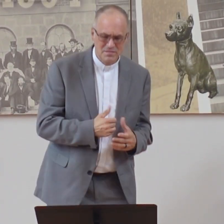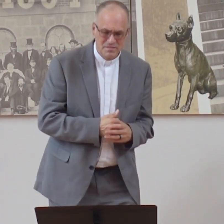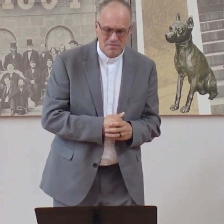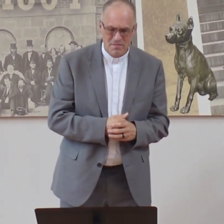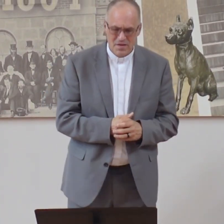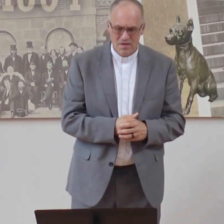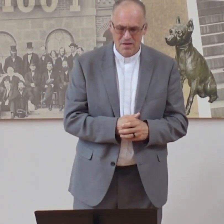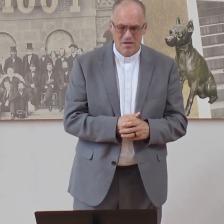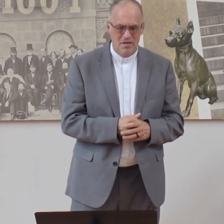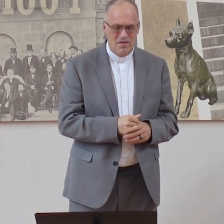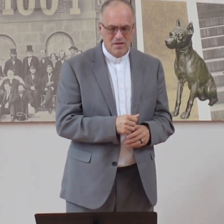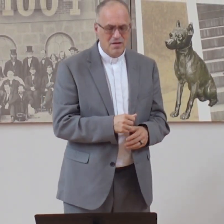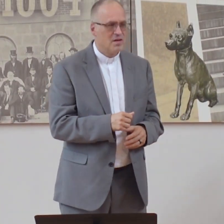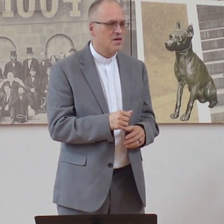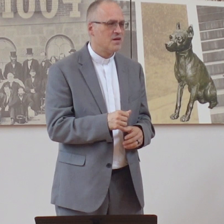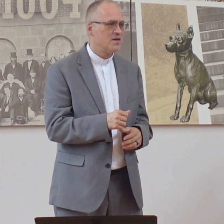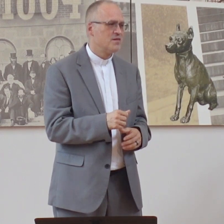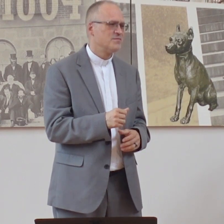Thank you for those remarks.